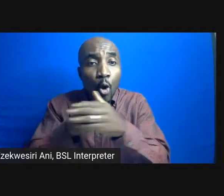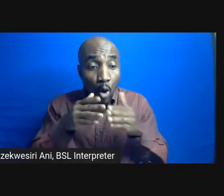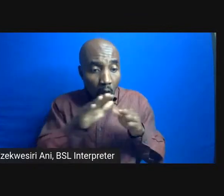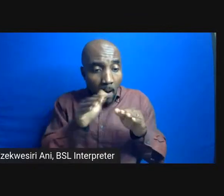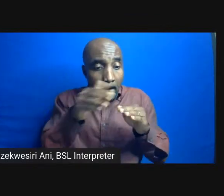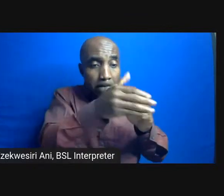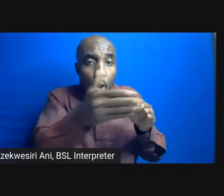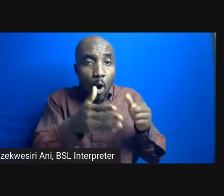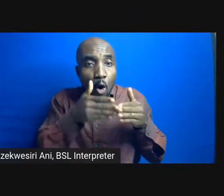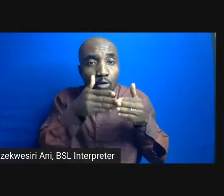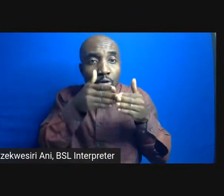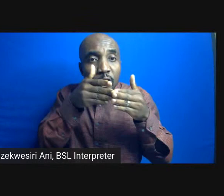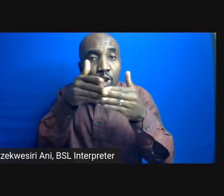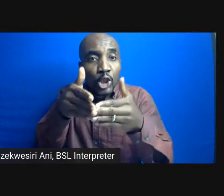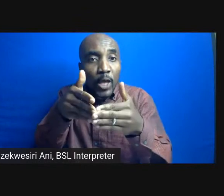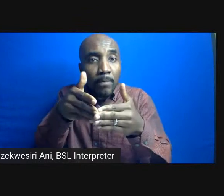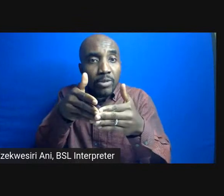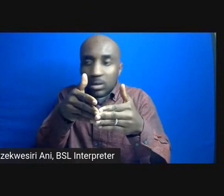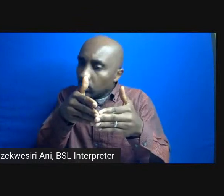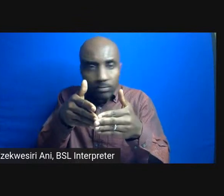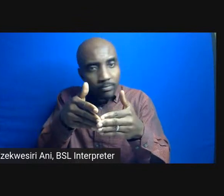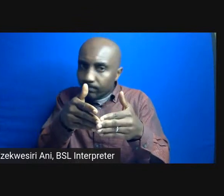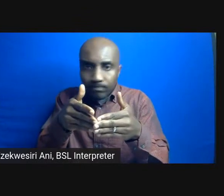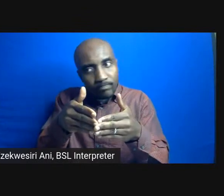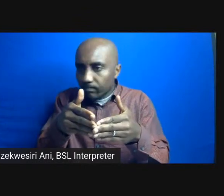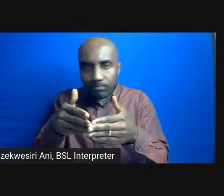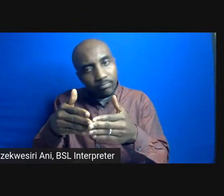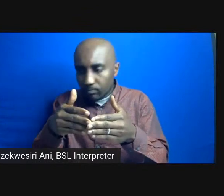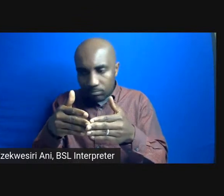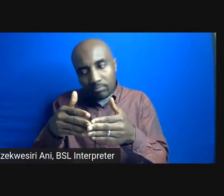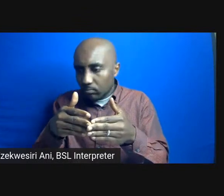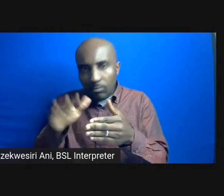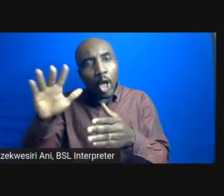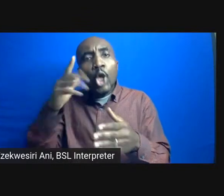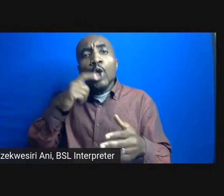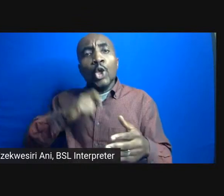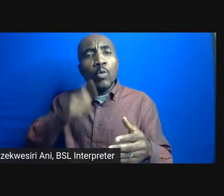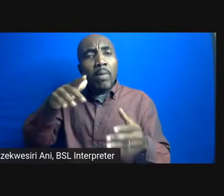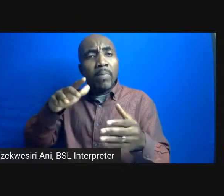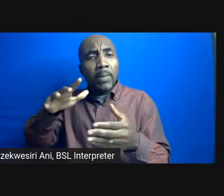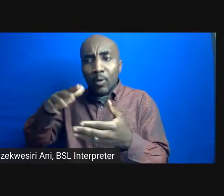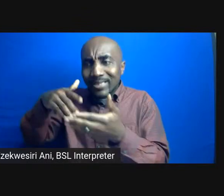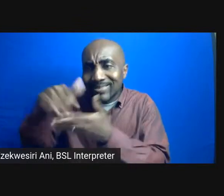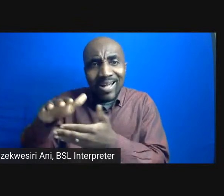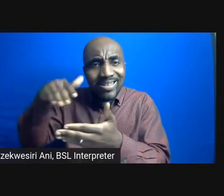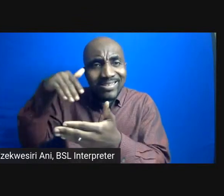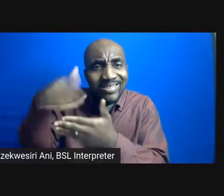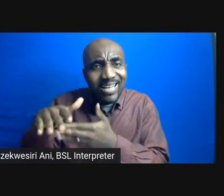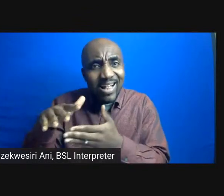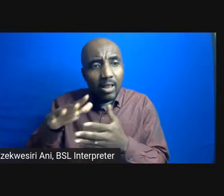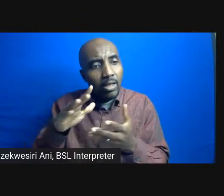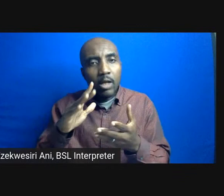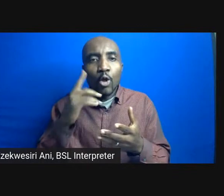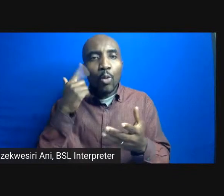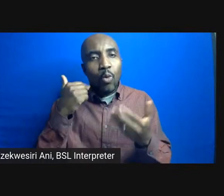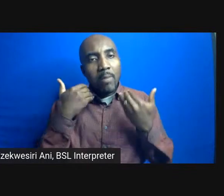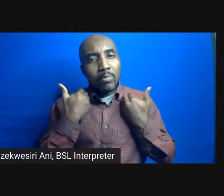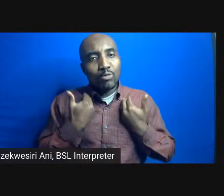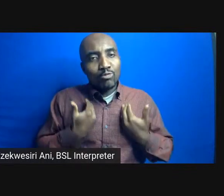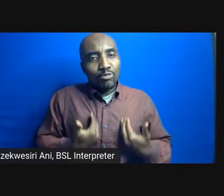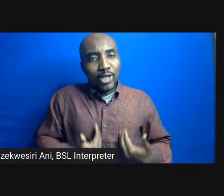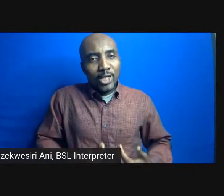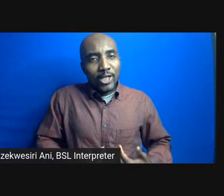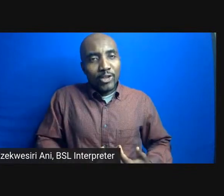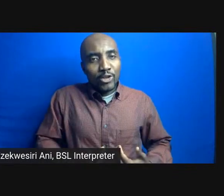life, making their owners wealthy and through the labor of the slaves, contributing to the prosperity of